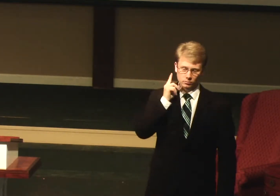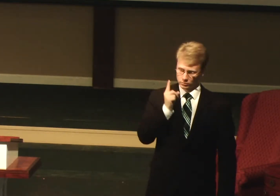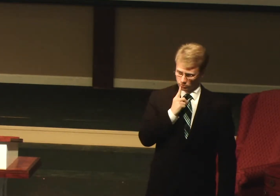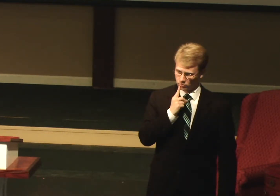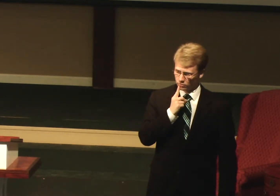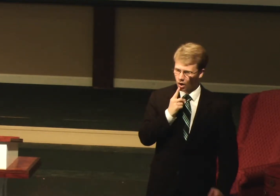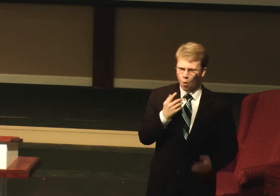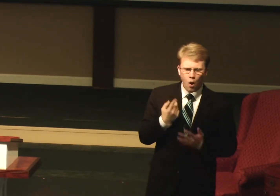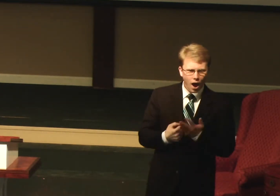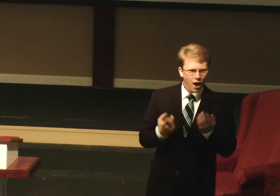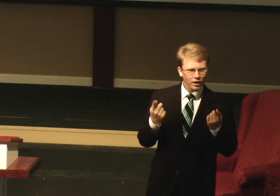dad are deaf.